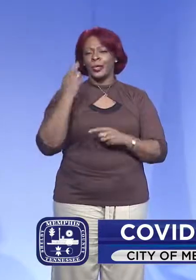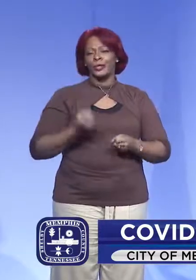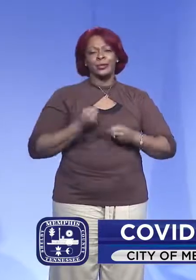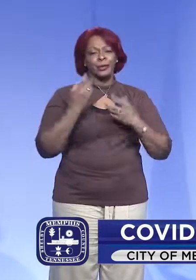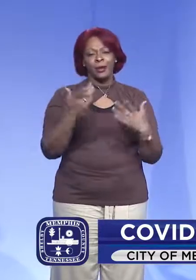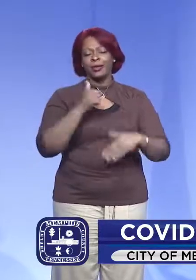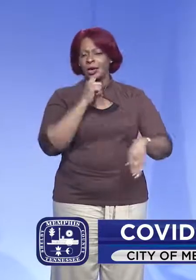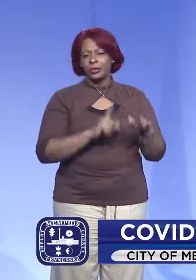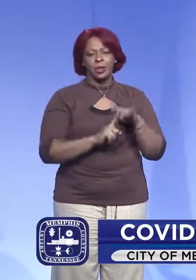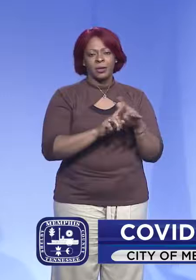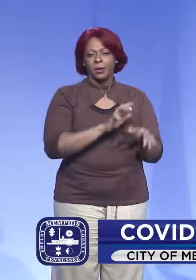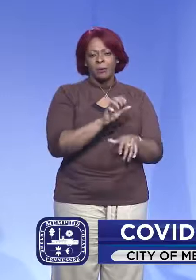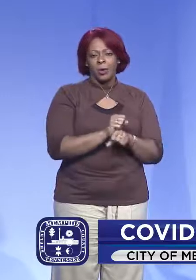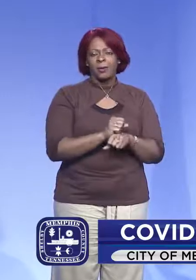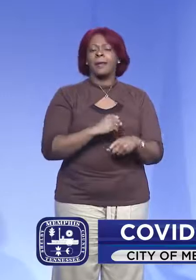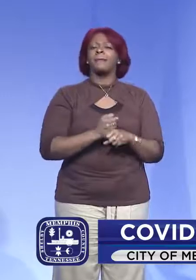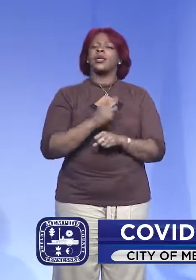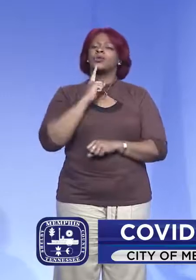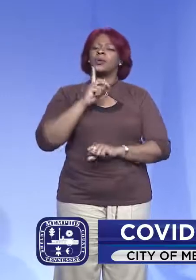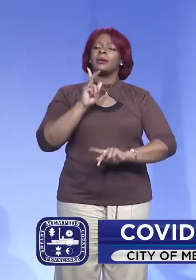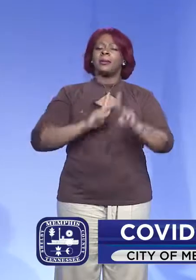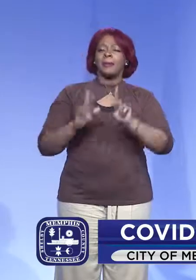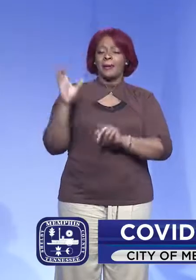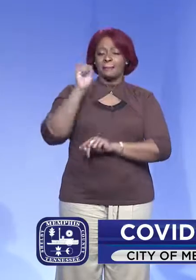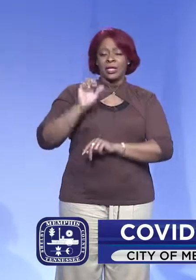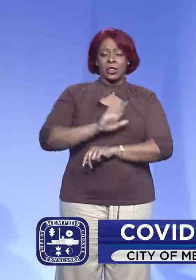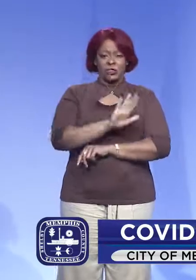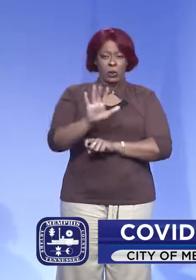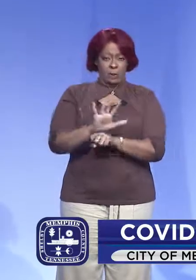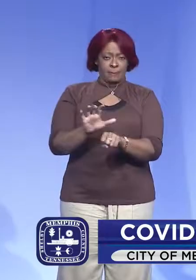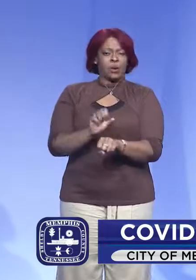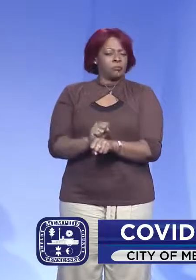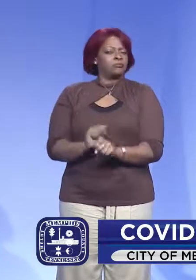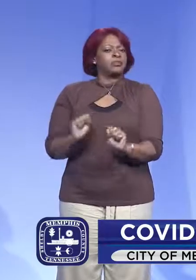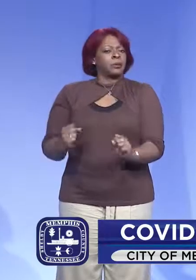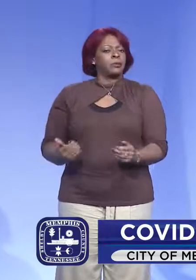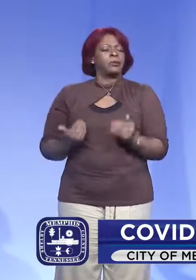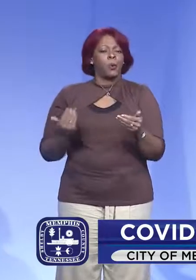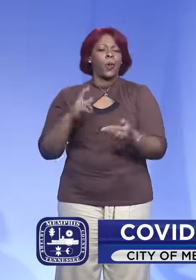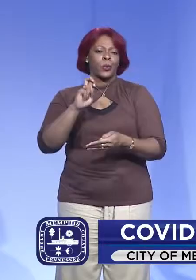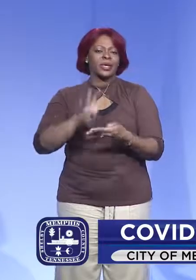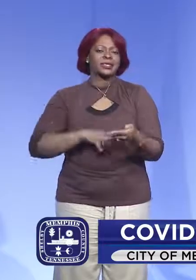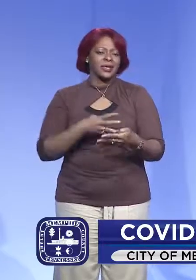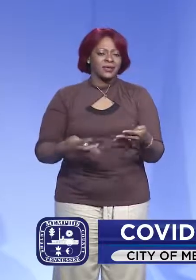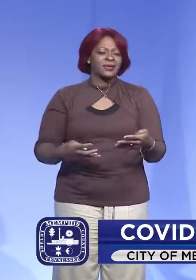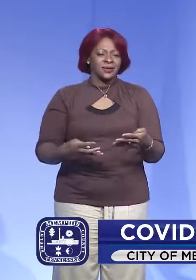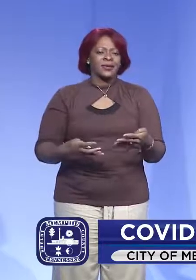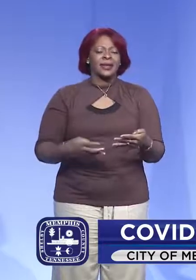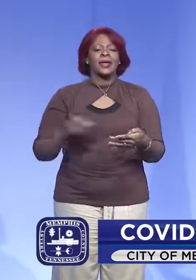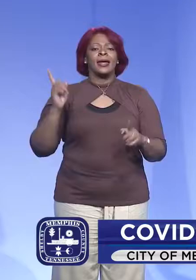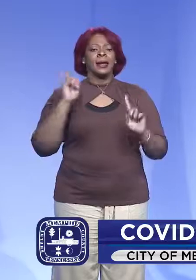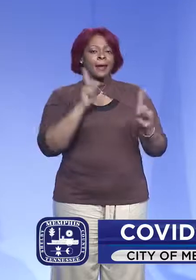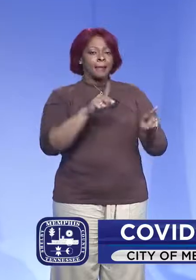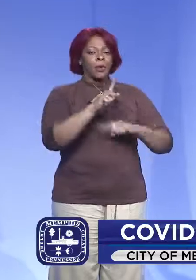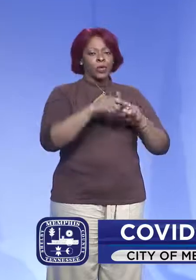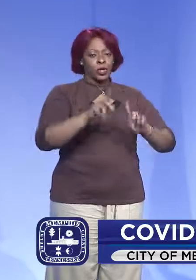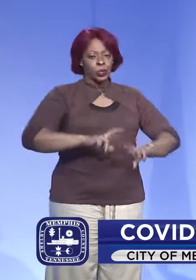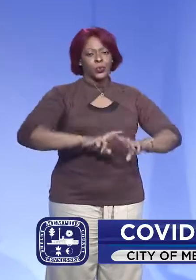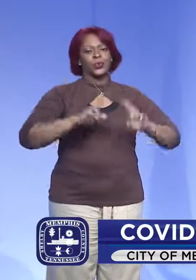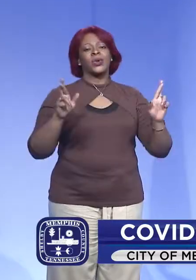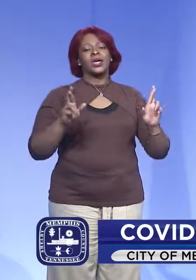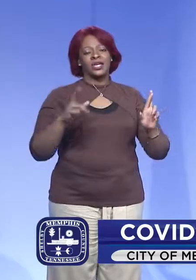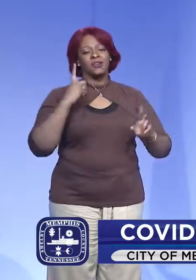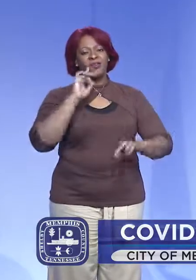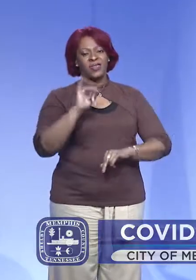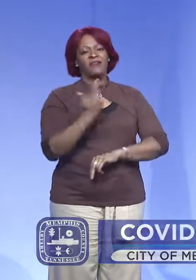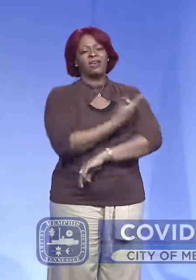contribute. So we want to make sure that if someone missed an appointment, that they can reschedule and come in whenever they're ready to be able to come